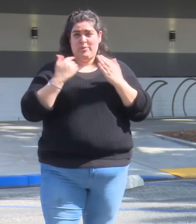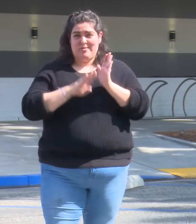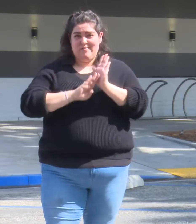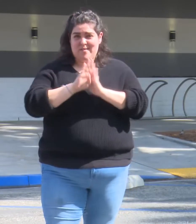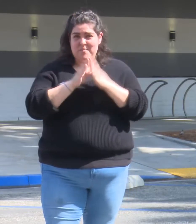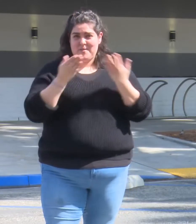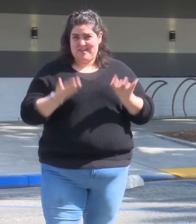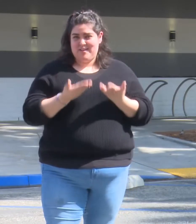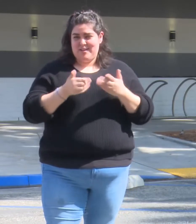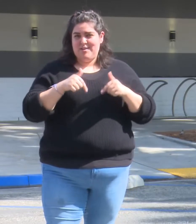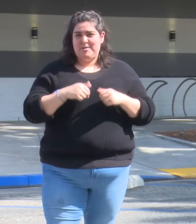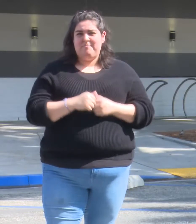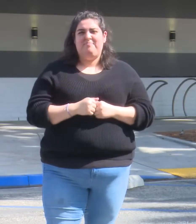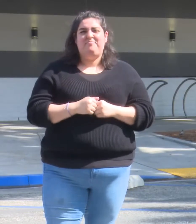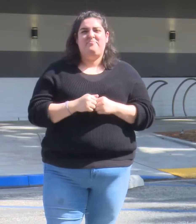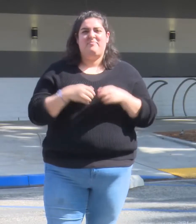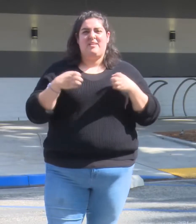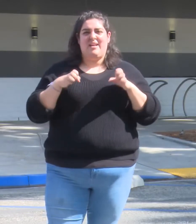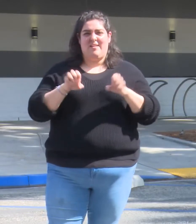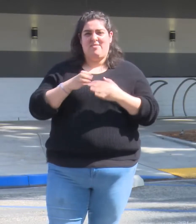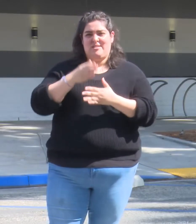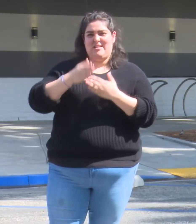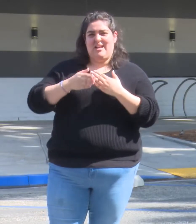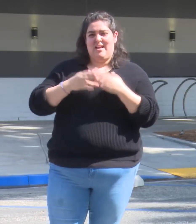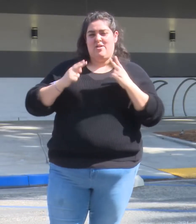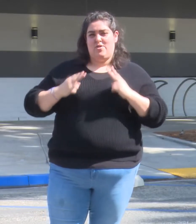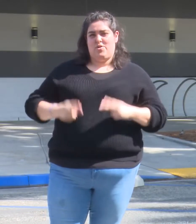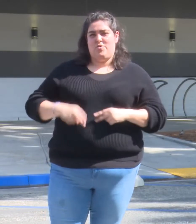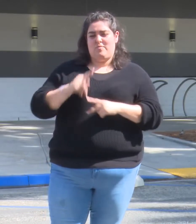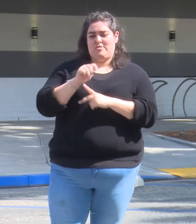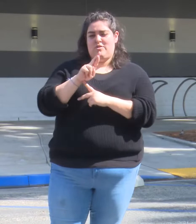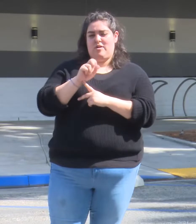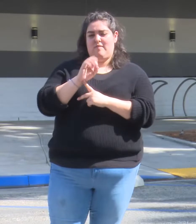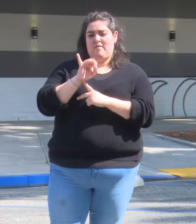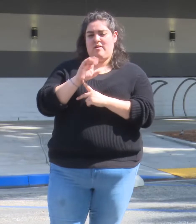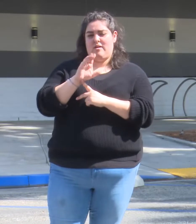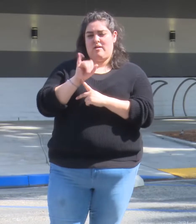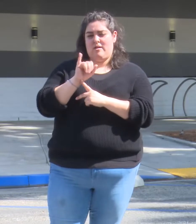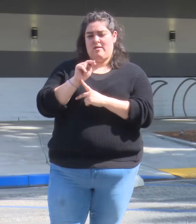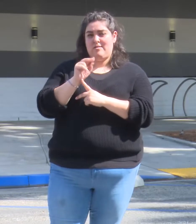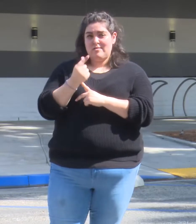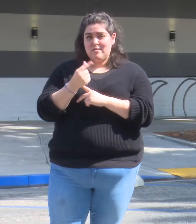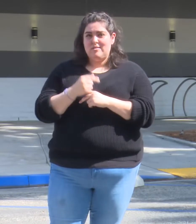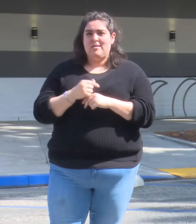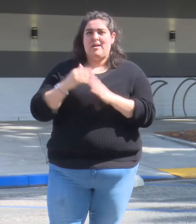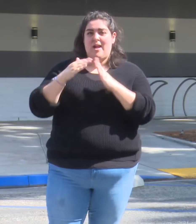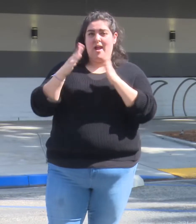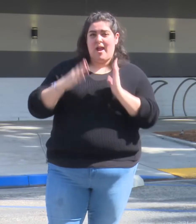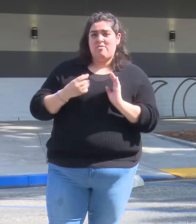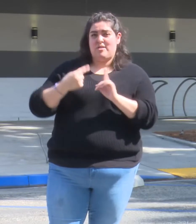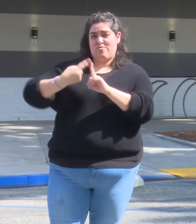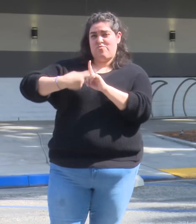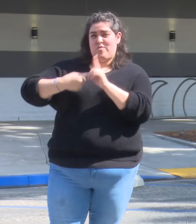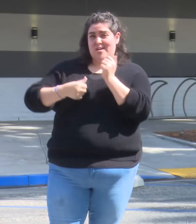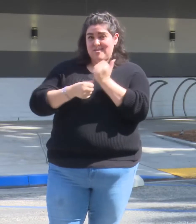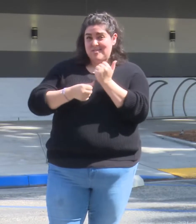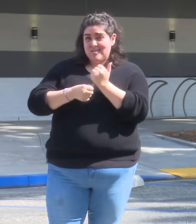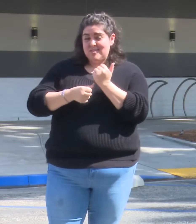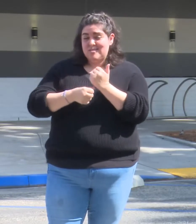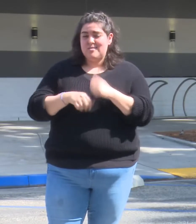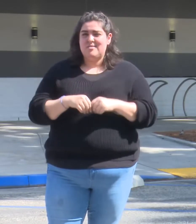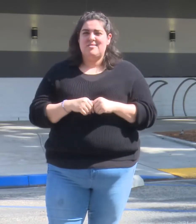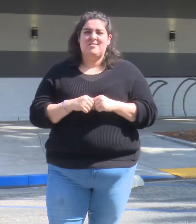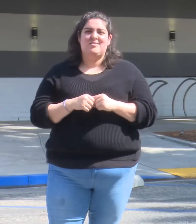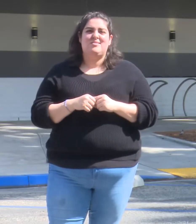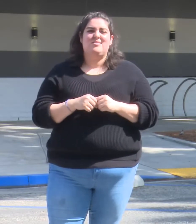located here. We have efforts to end human trafficking. We're providing housing and rental assistance, which is made possible by development services.